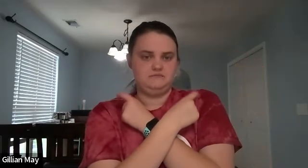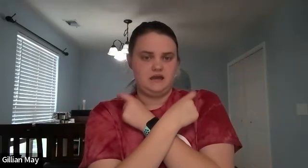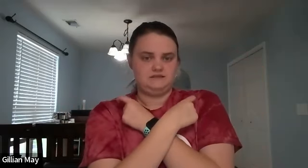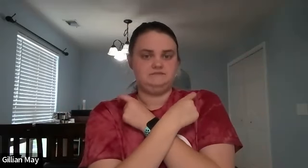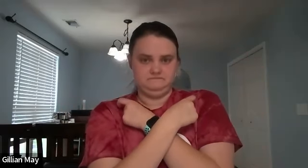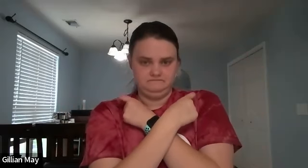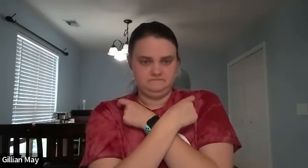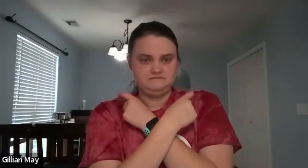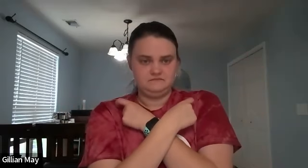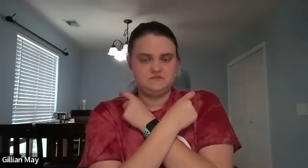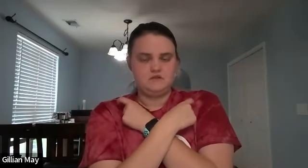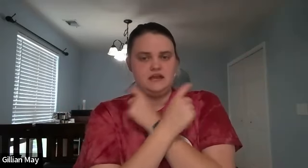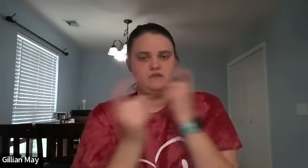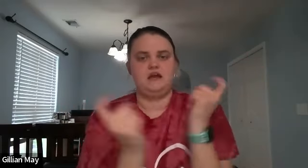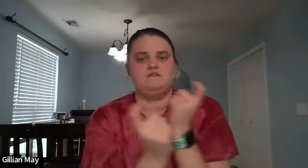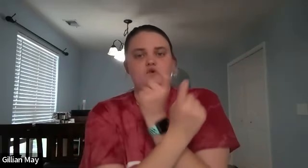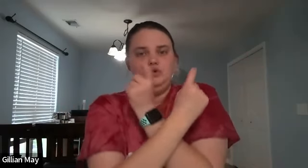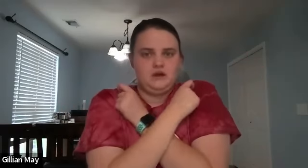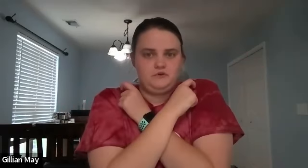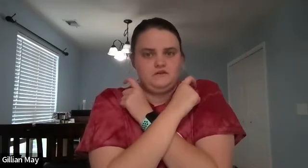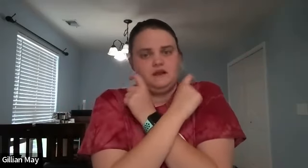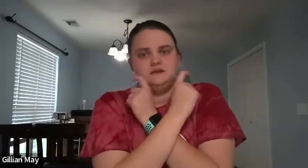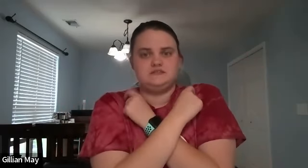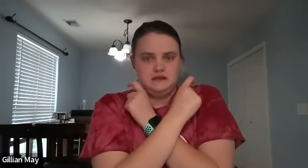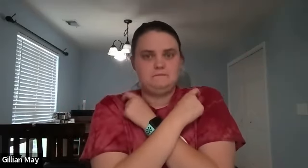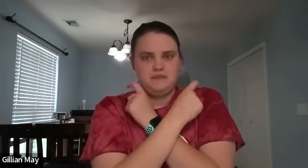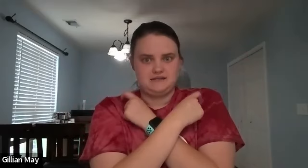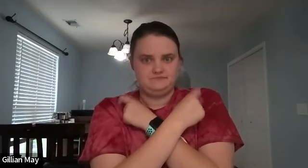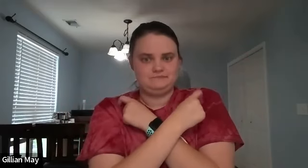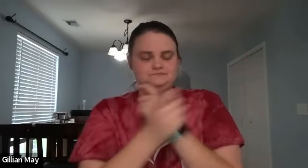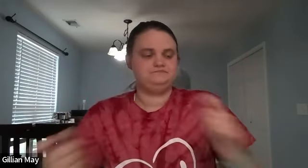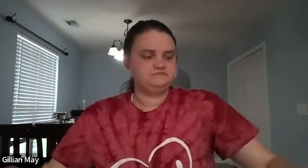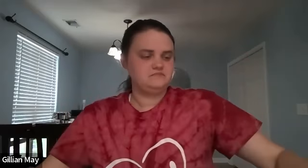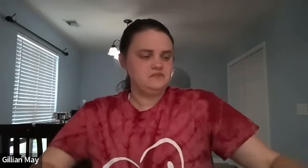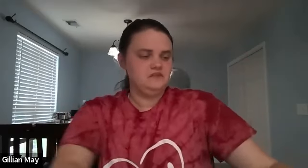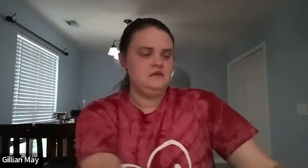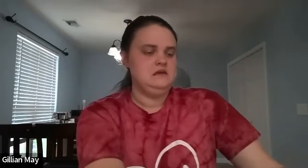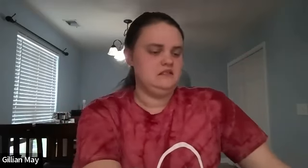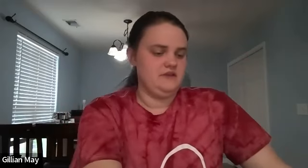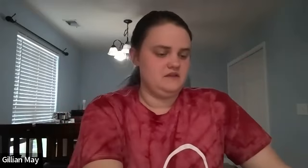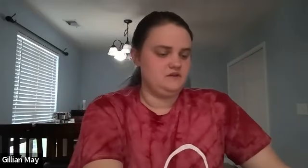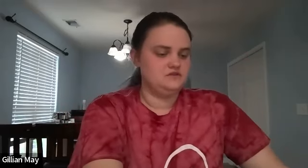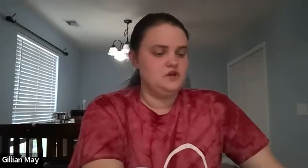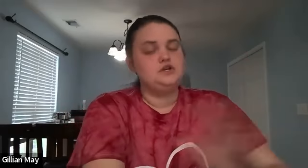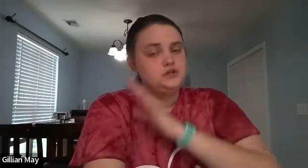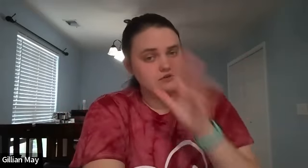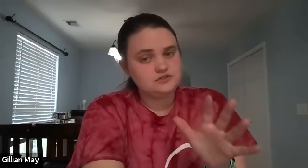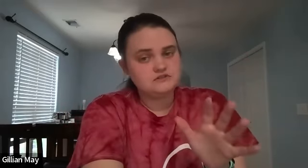bat. So like how they kind of fold up when they're hanging upside down, bat. Let me add those.